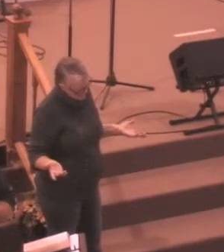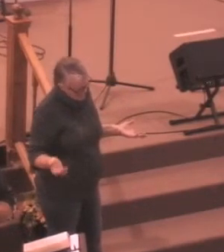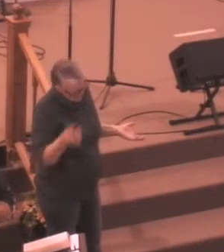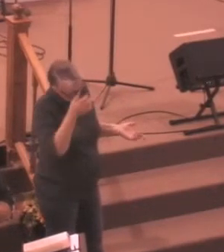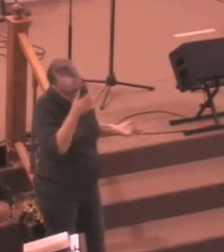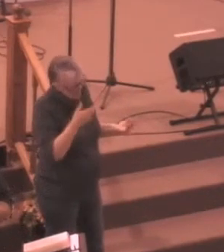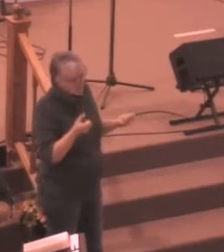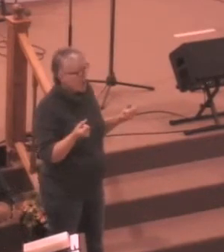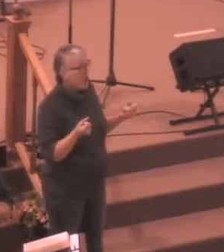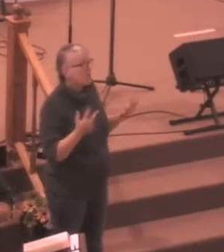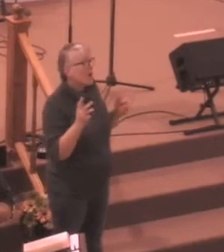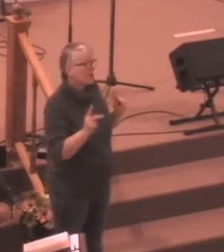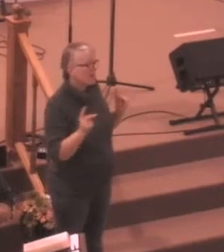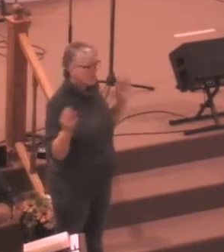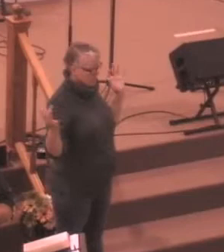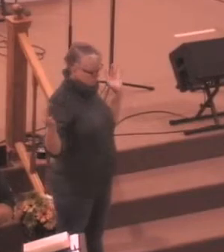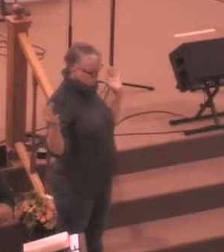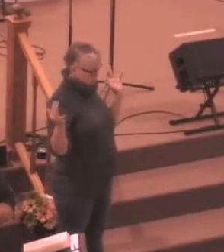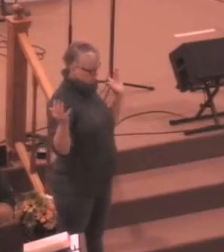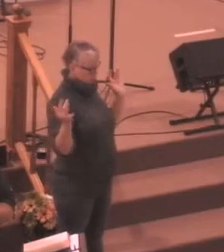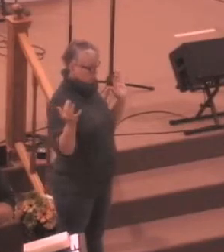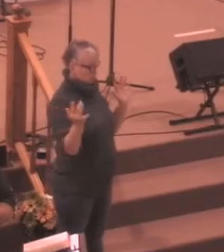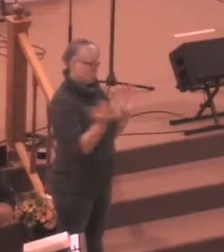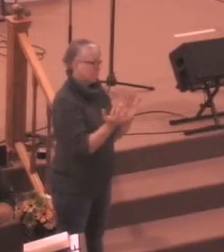But there's a bunch of them there.